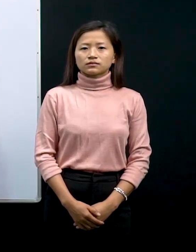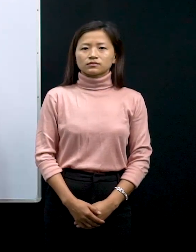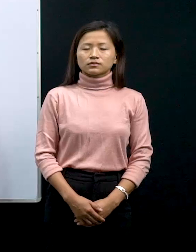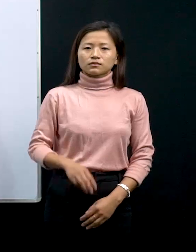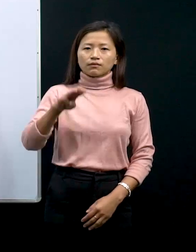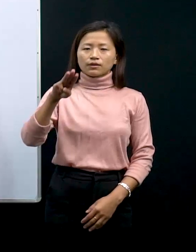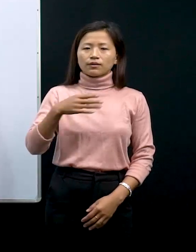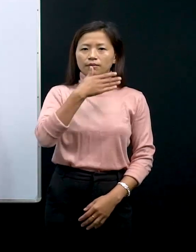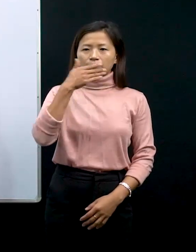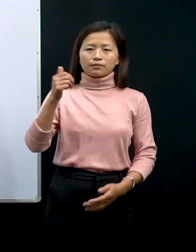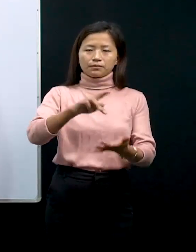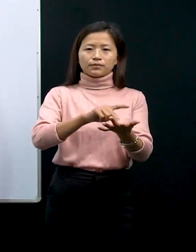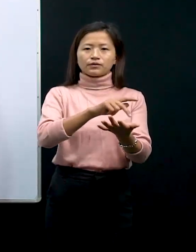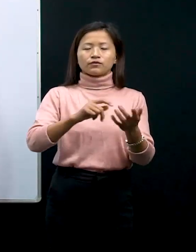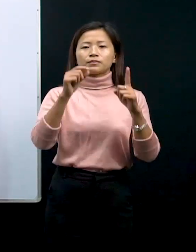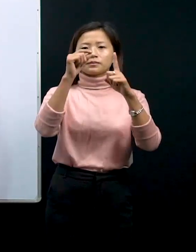Maybe a point from P.